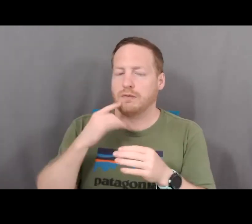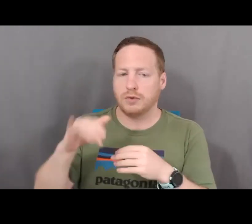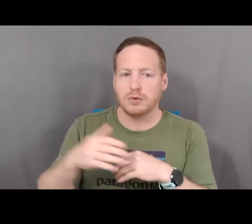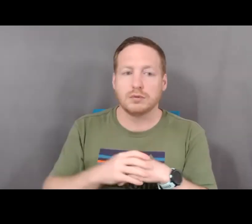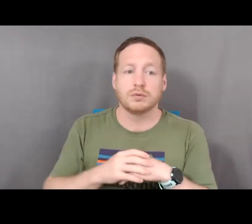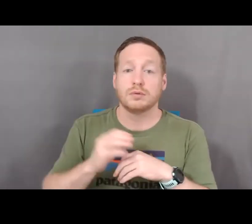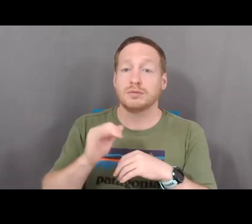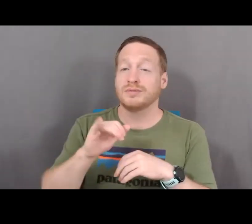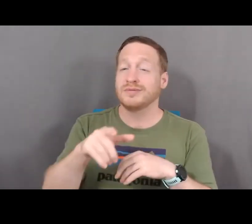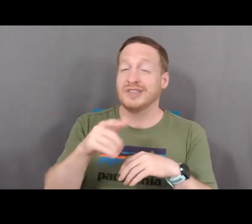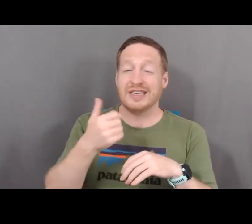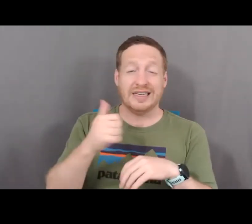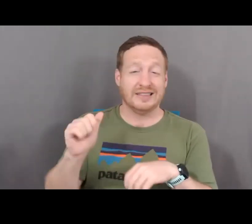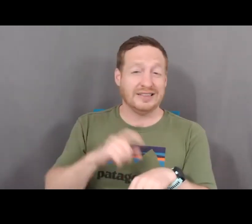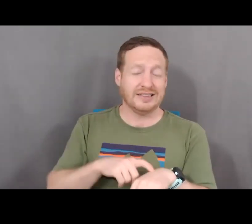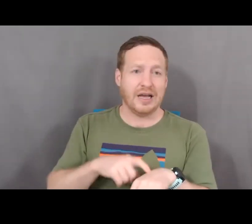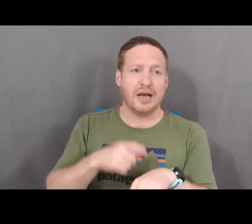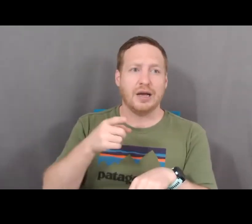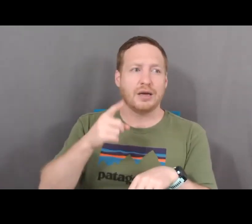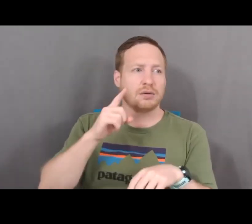thought that it would be best for us to open that up to talk about.